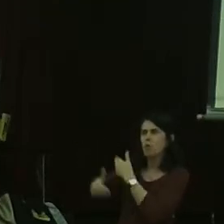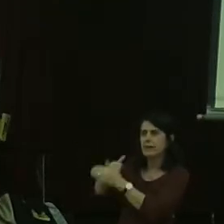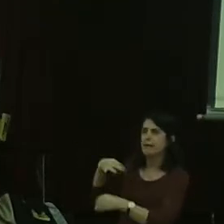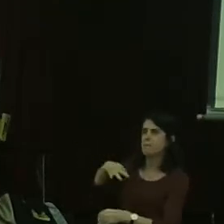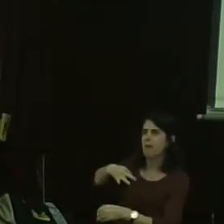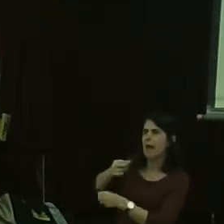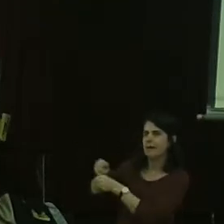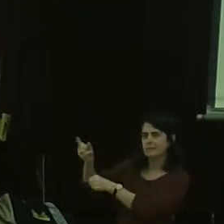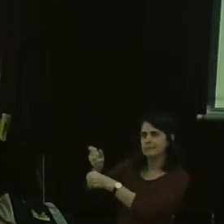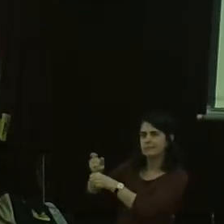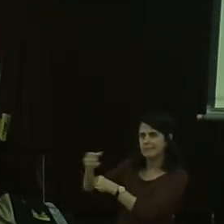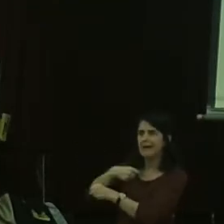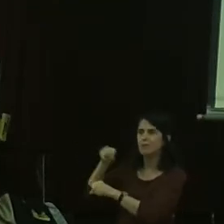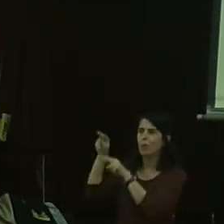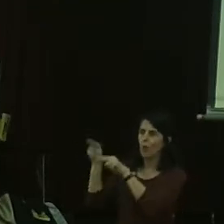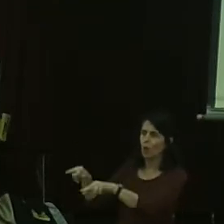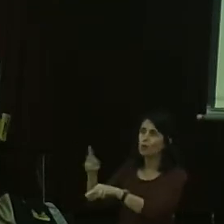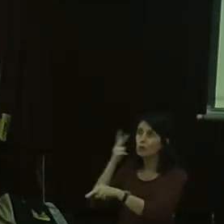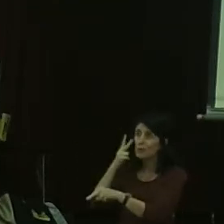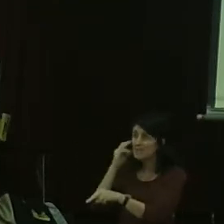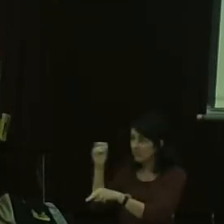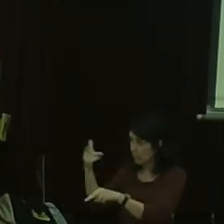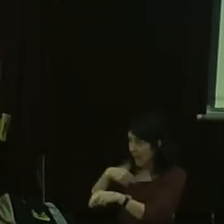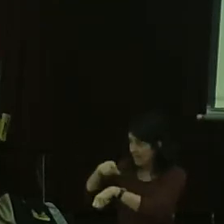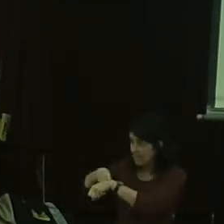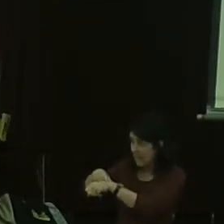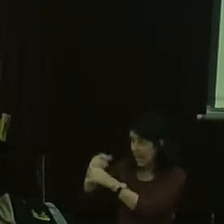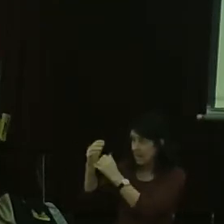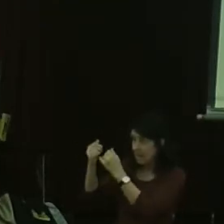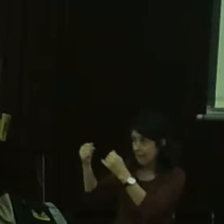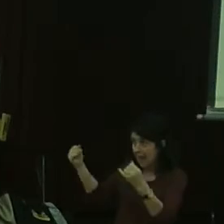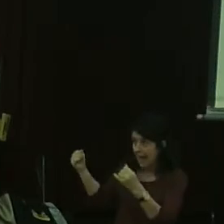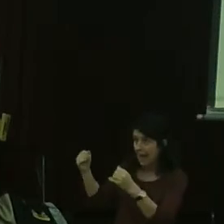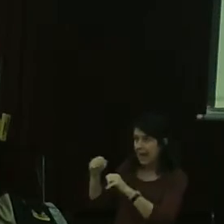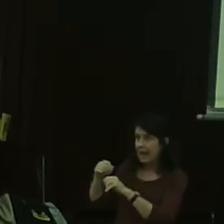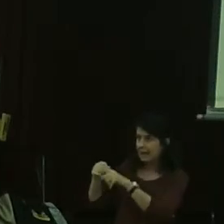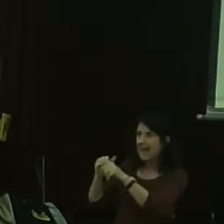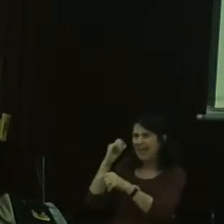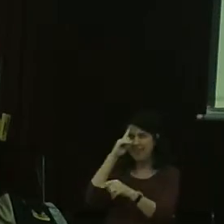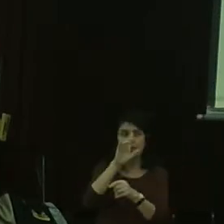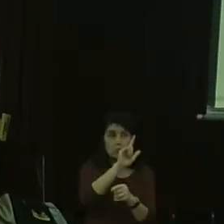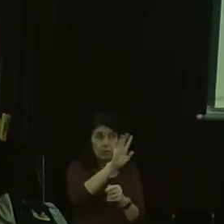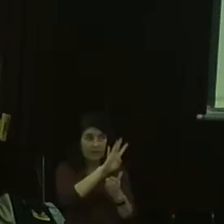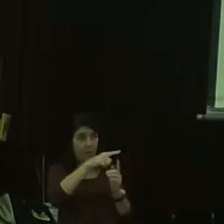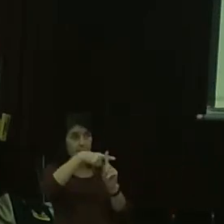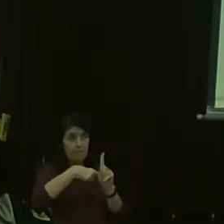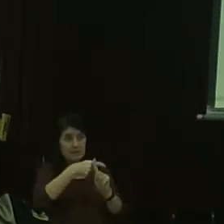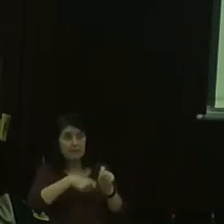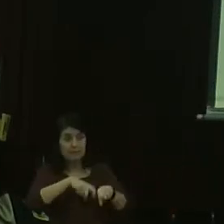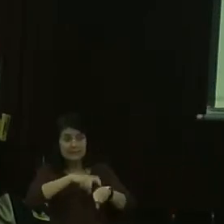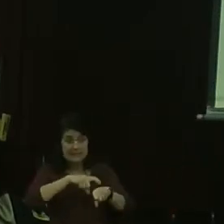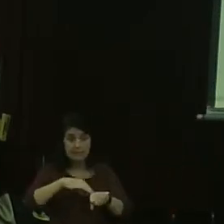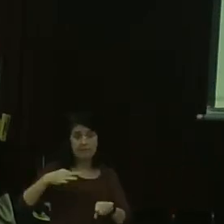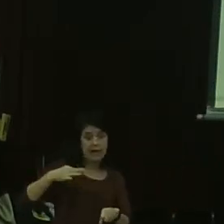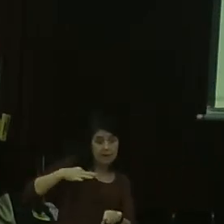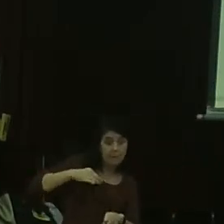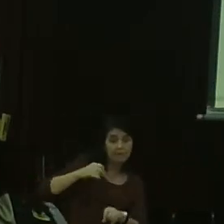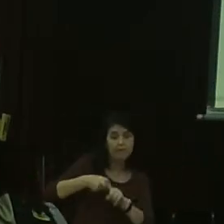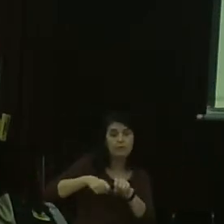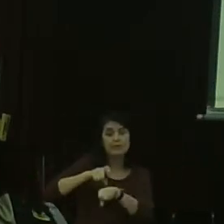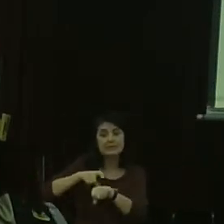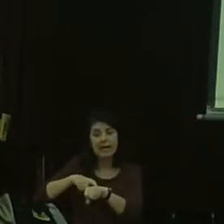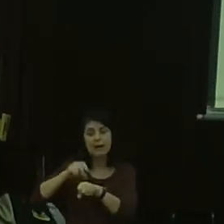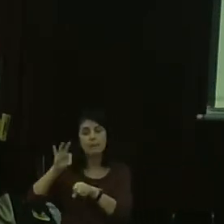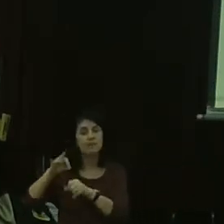so I'll have to look and see if there's actually a deadline, but I know it's reoccurring. 24 months from the time of application or from the time of